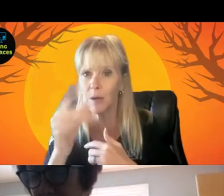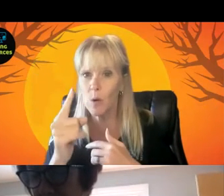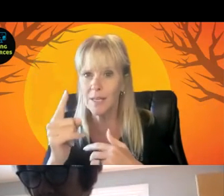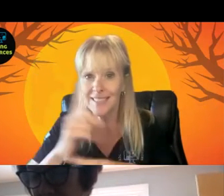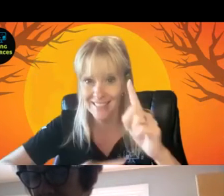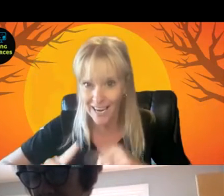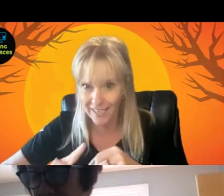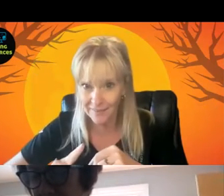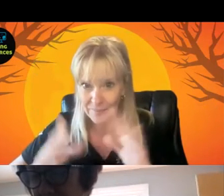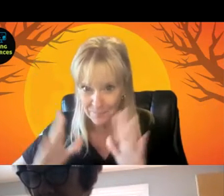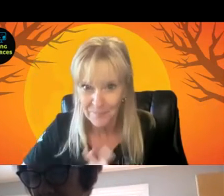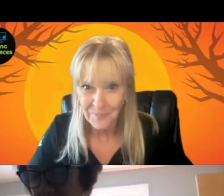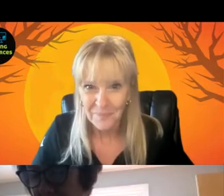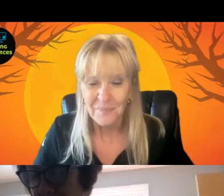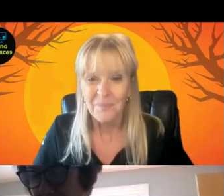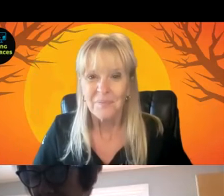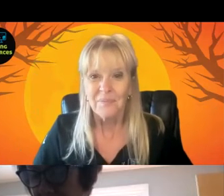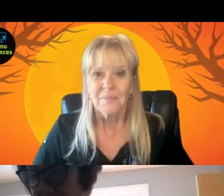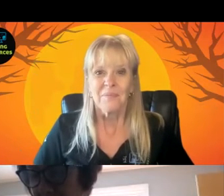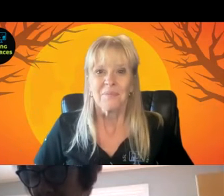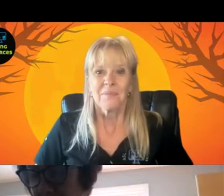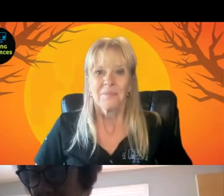signs, pick one, sign it.